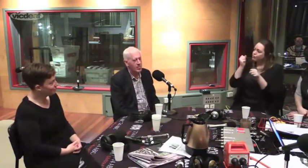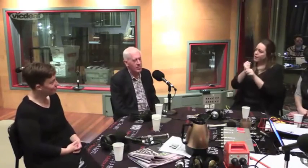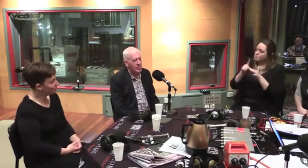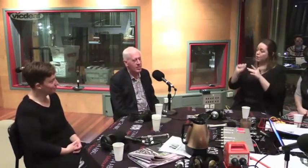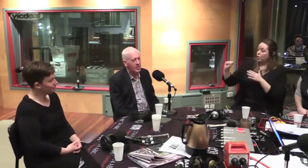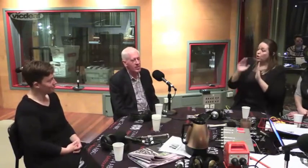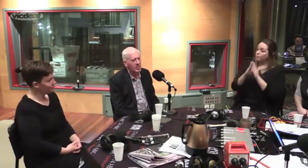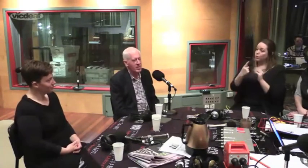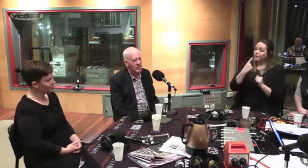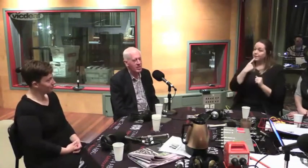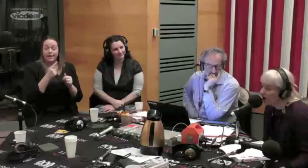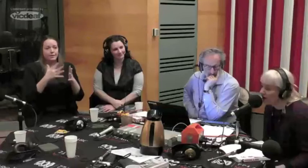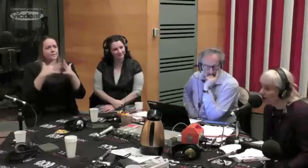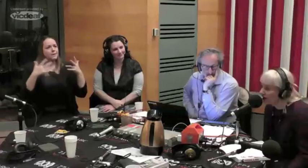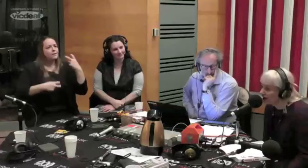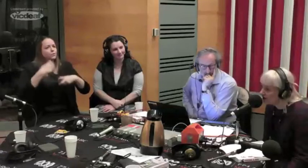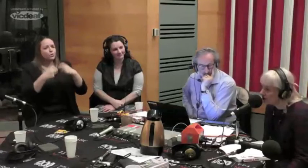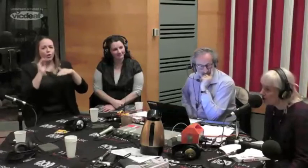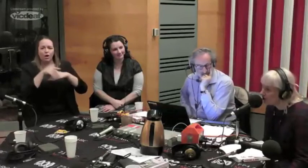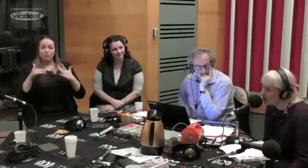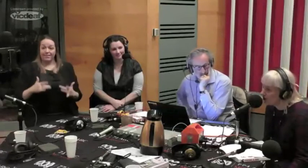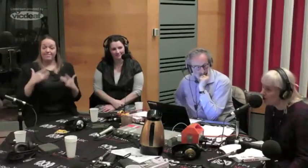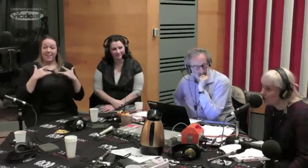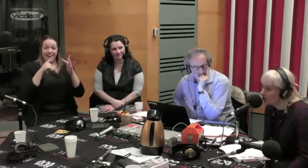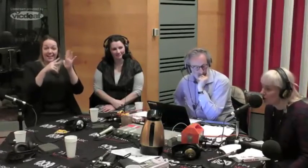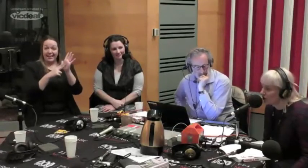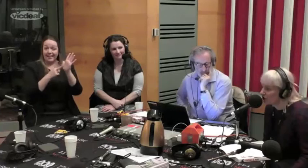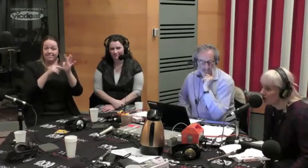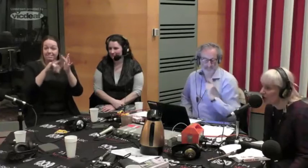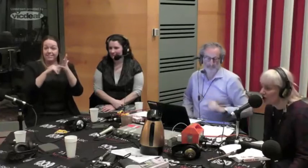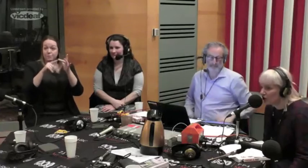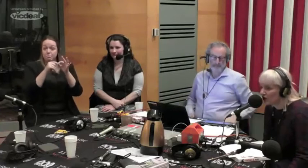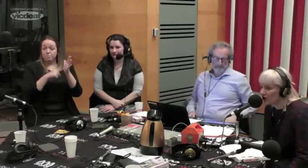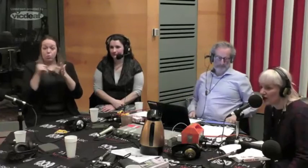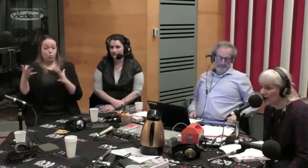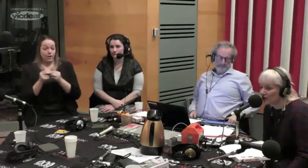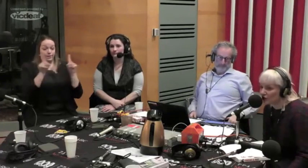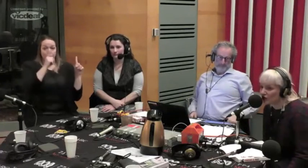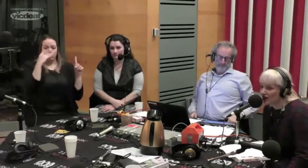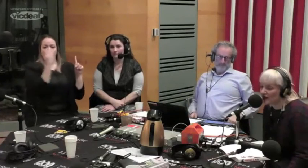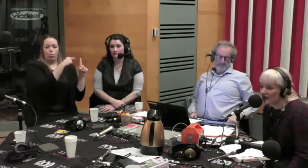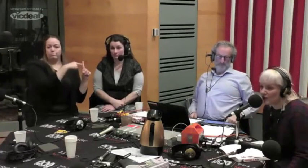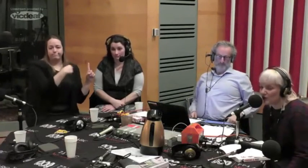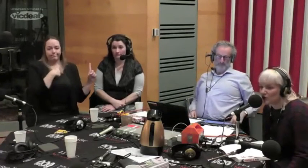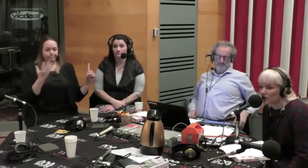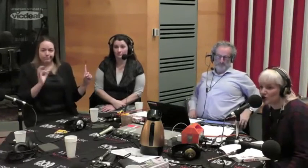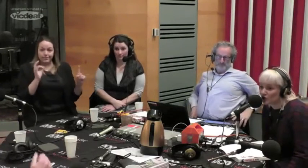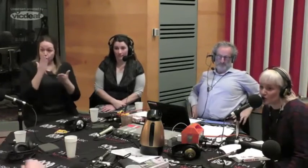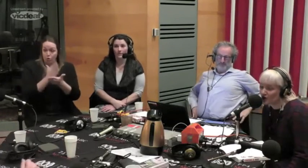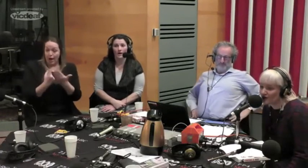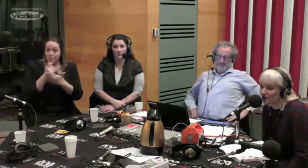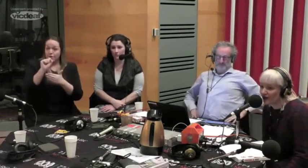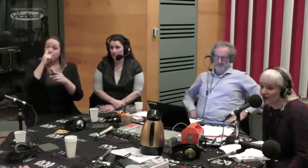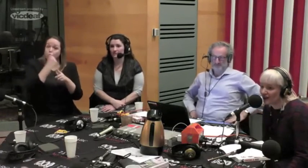too a really huge issue around feeling invisible, where people will talk to people that you're with. I'm sure, Jen, people talk to